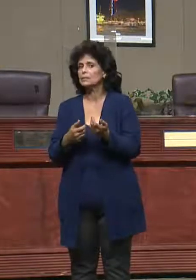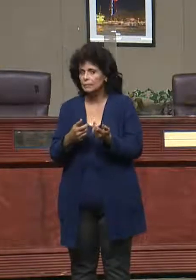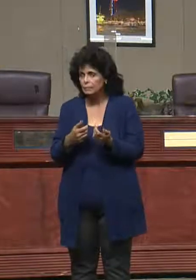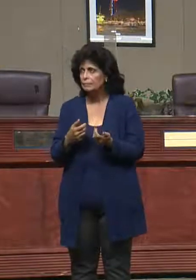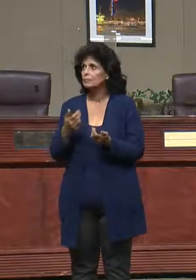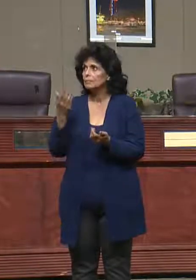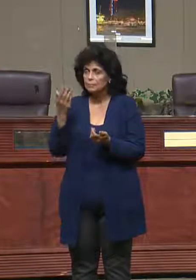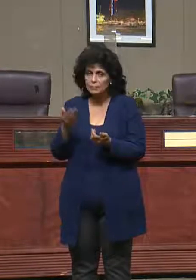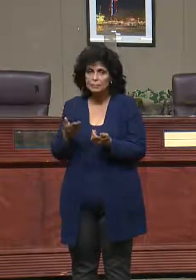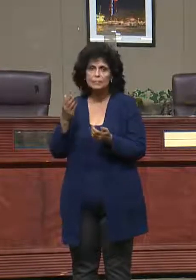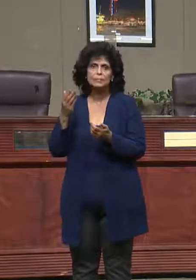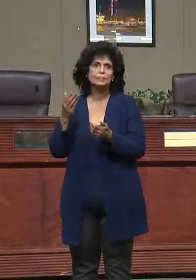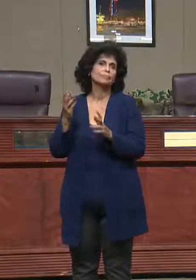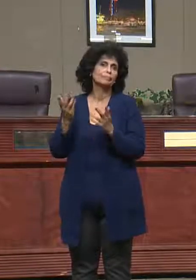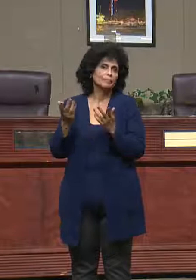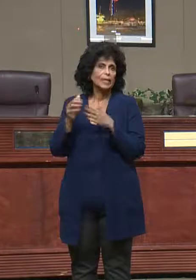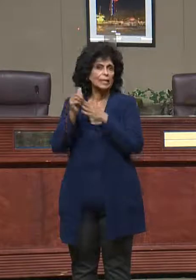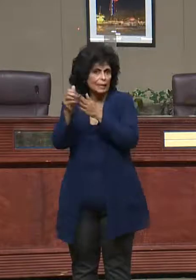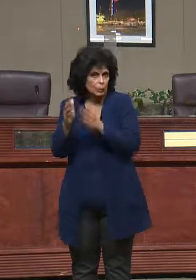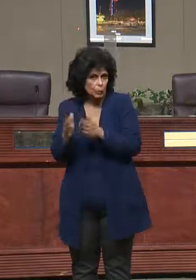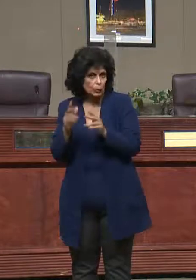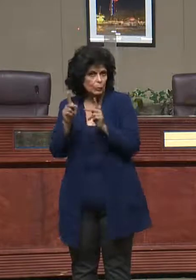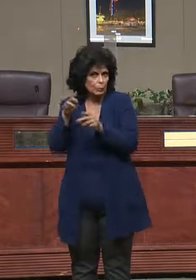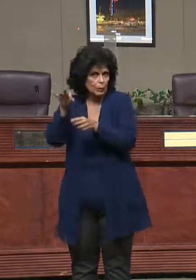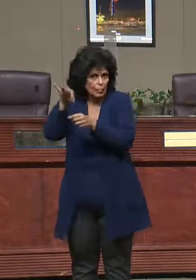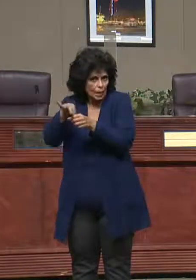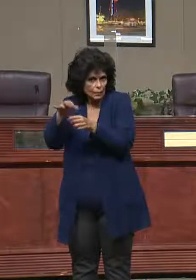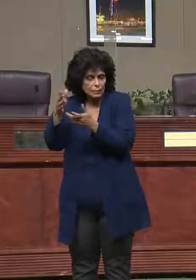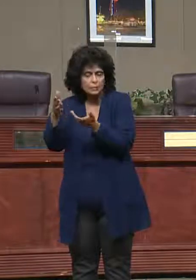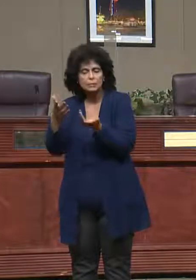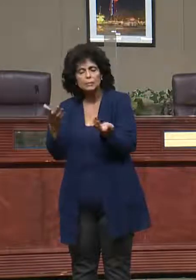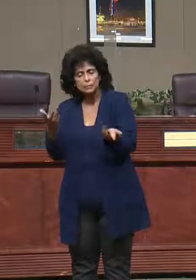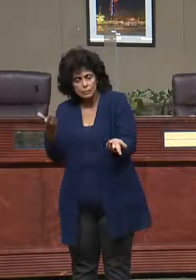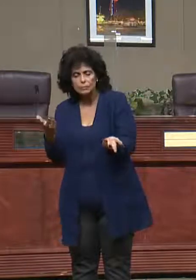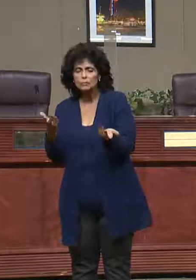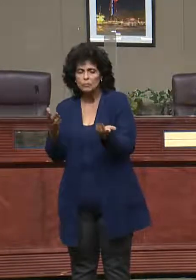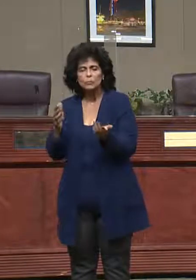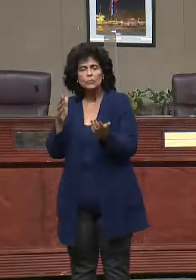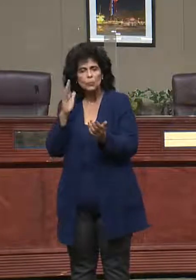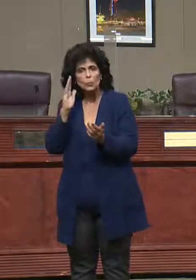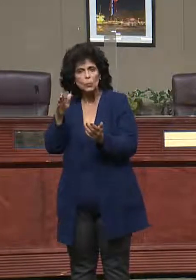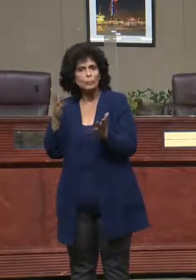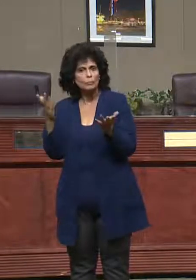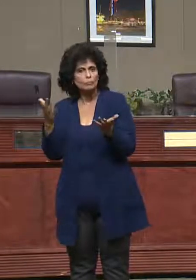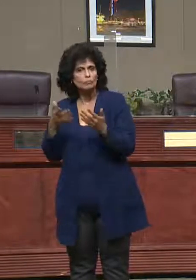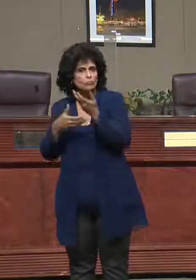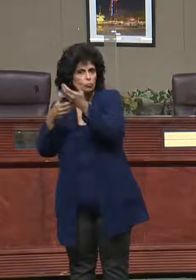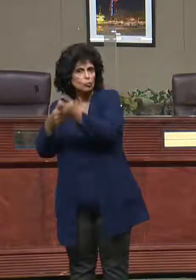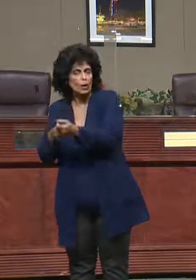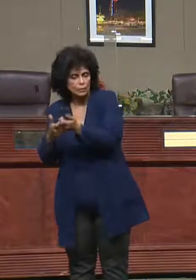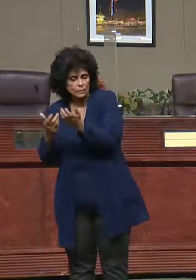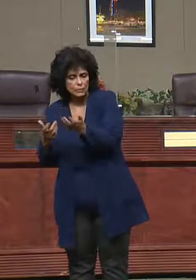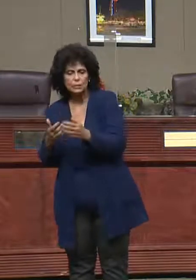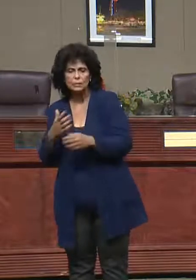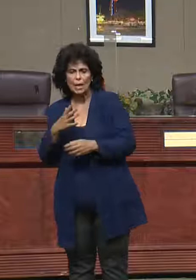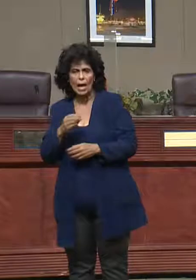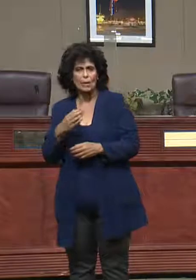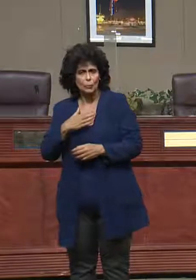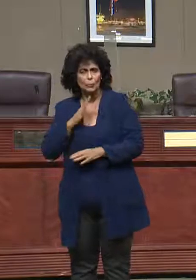bully pulpit of the public forum to ensure that Orange County gets its fair share.